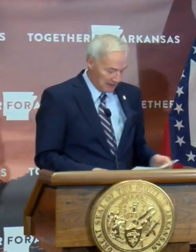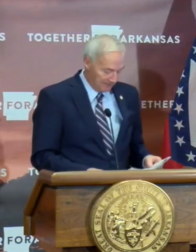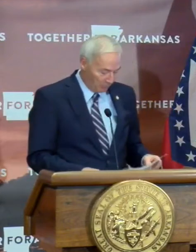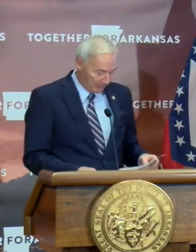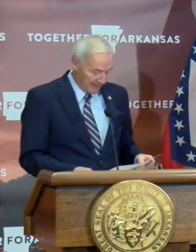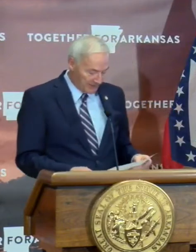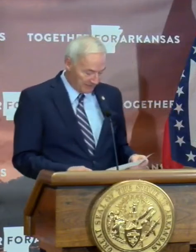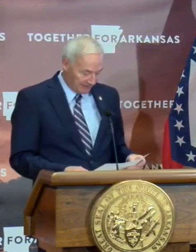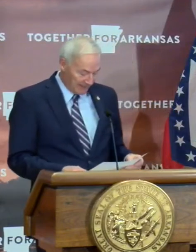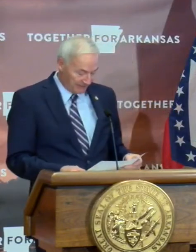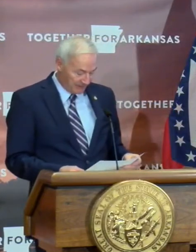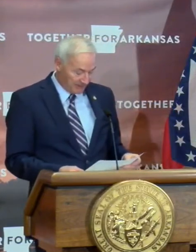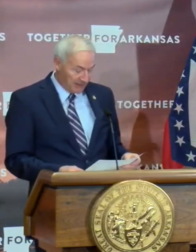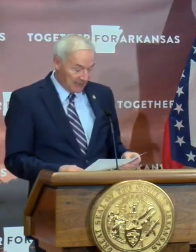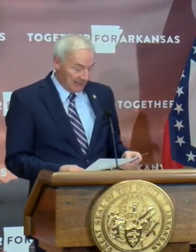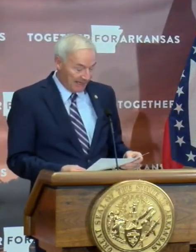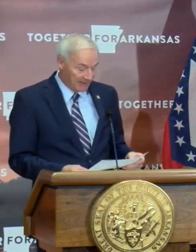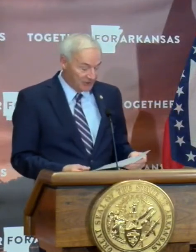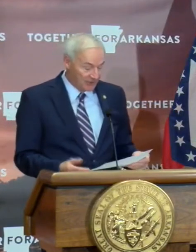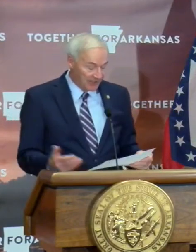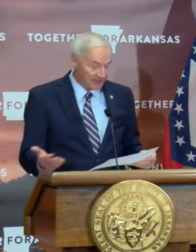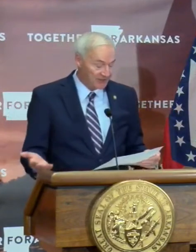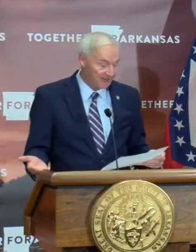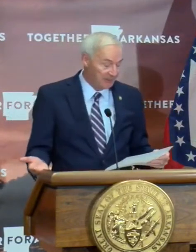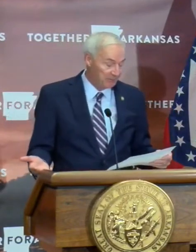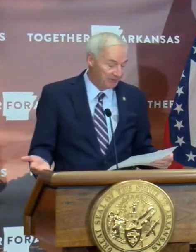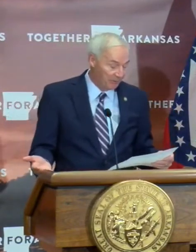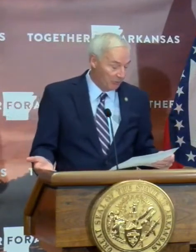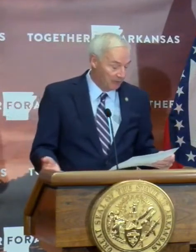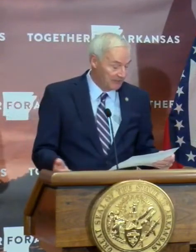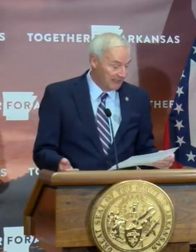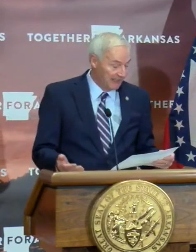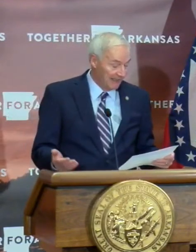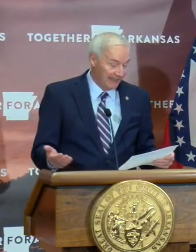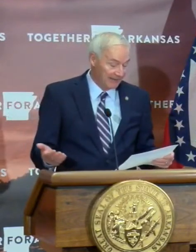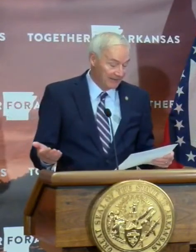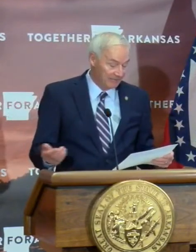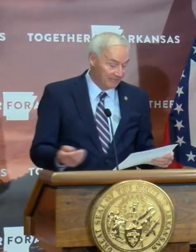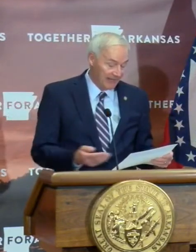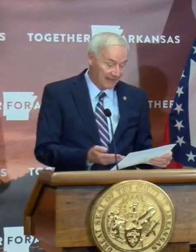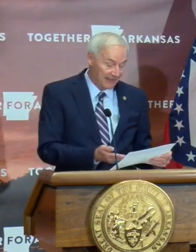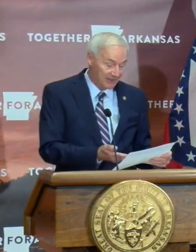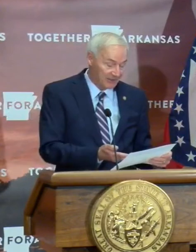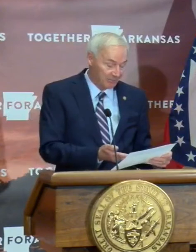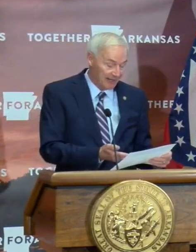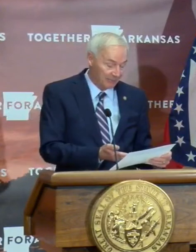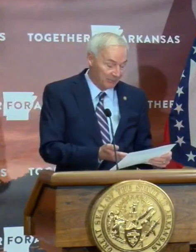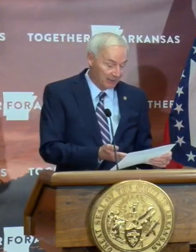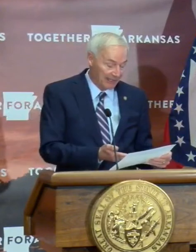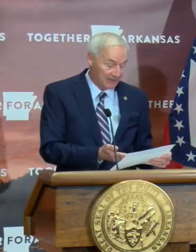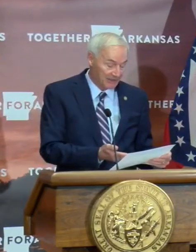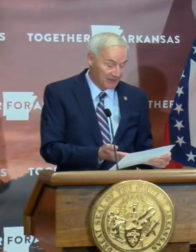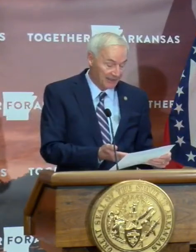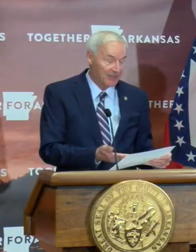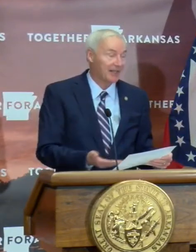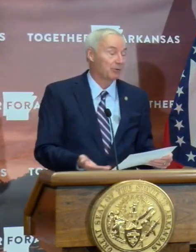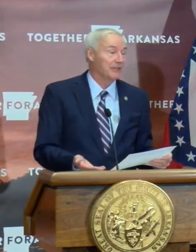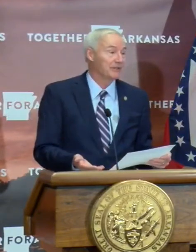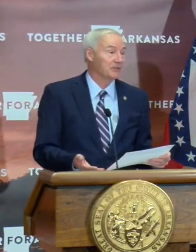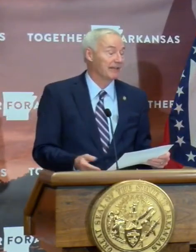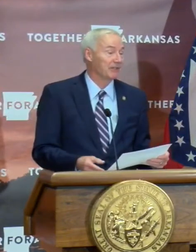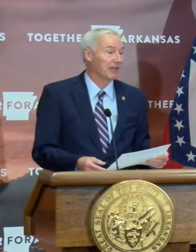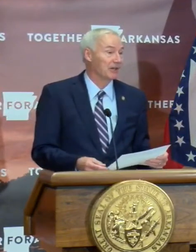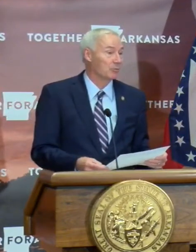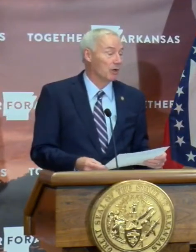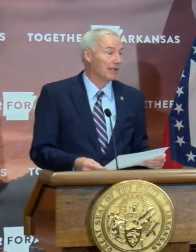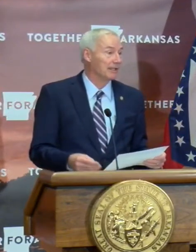over 4,500 antigen tests that have been performed, and that is the probable cases. That's an increase